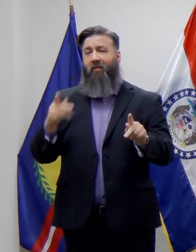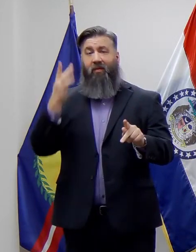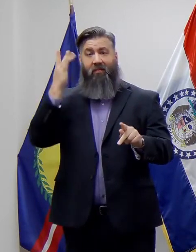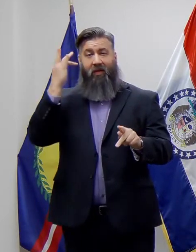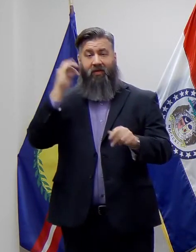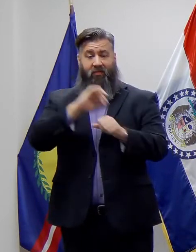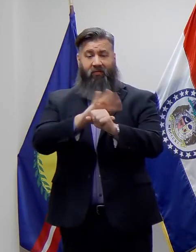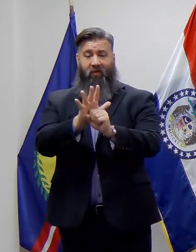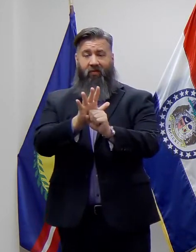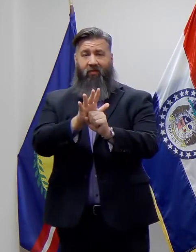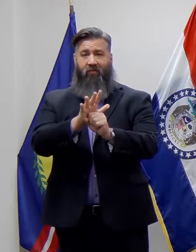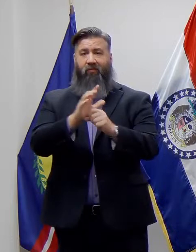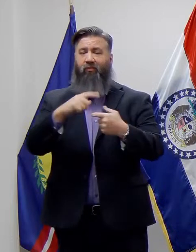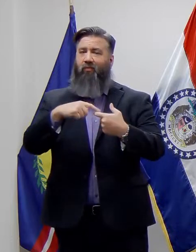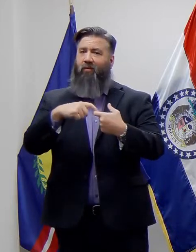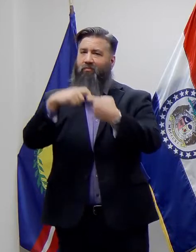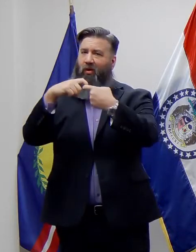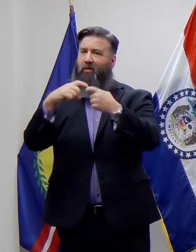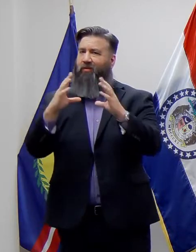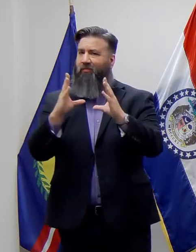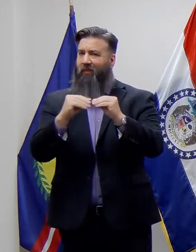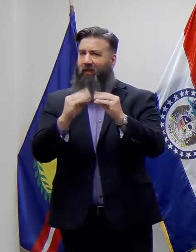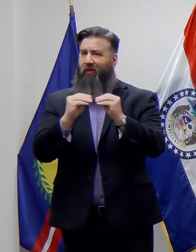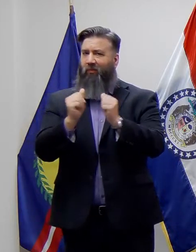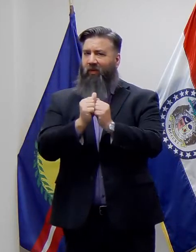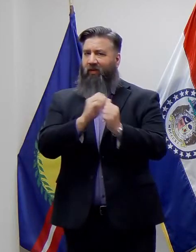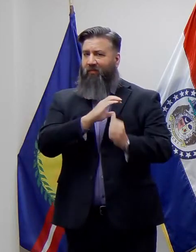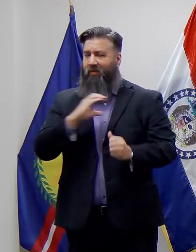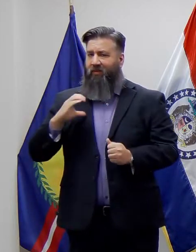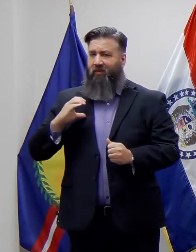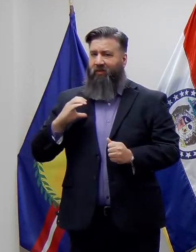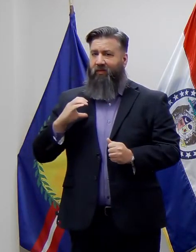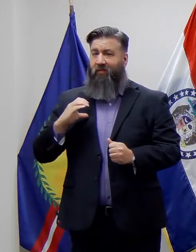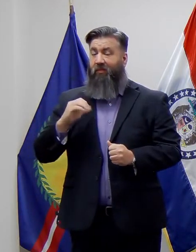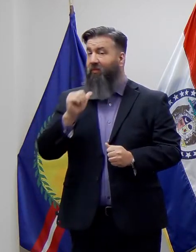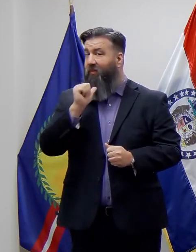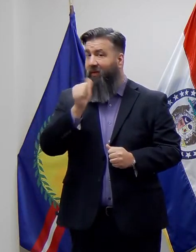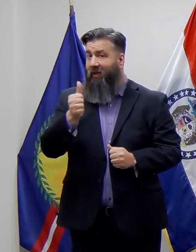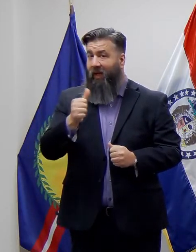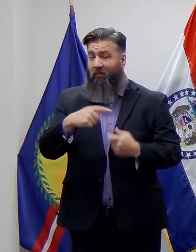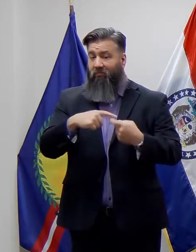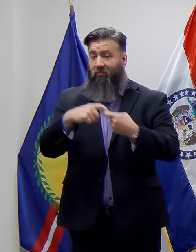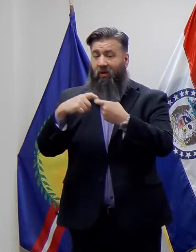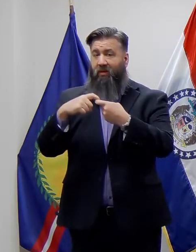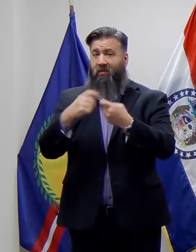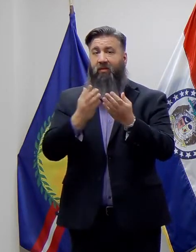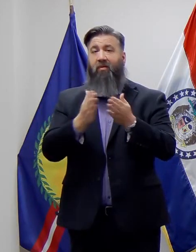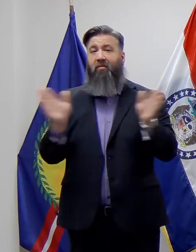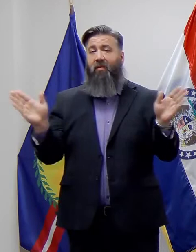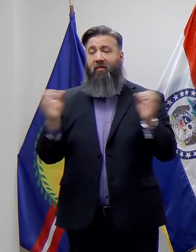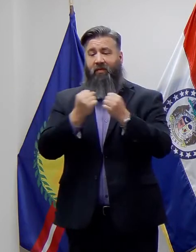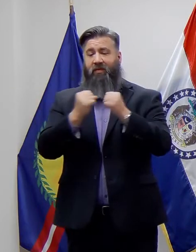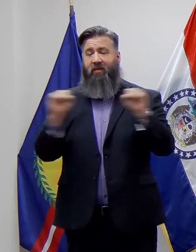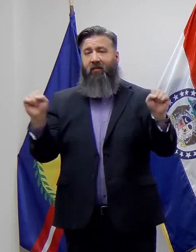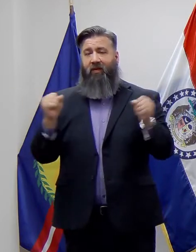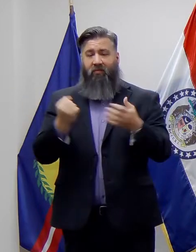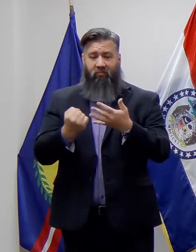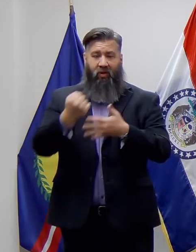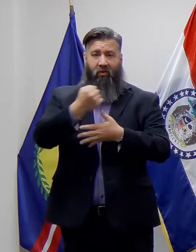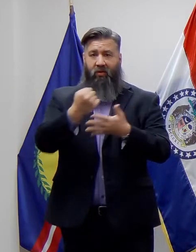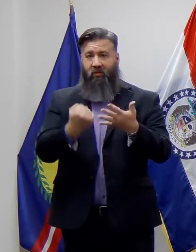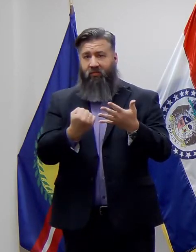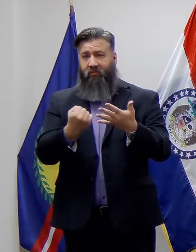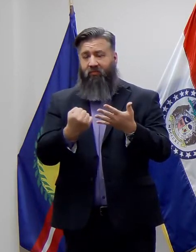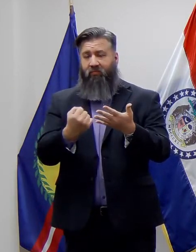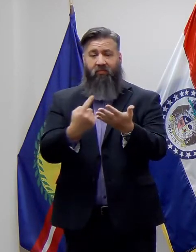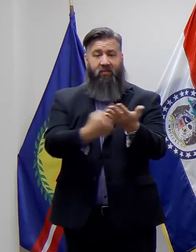pandemic, we paused holding the Crime Commission meetings, but we did not pause our public safety priorities. Talks between